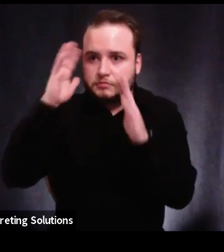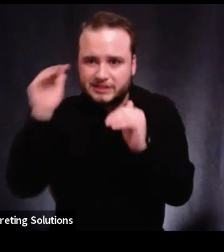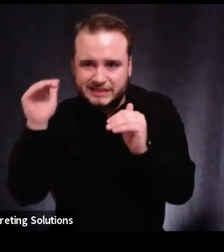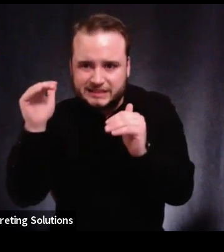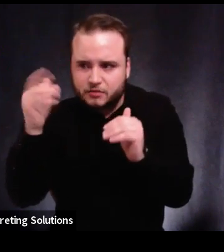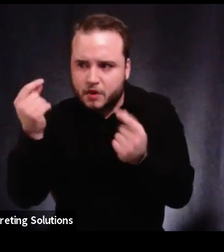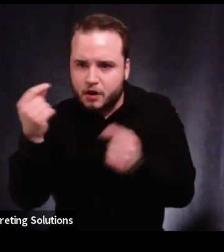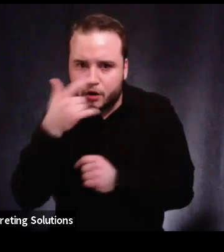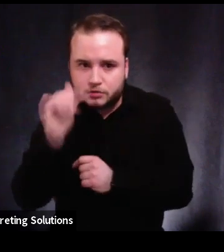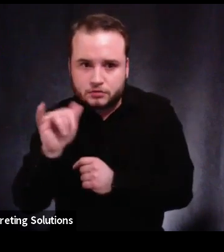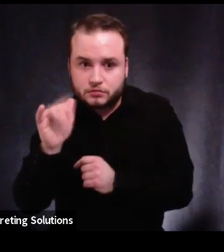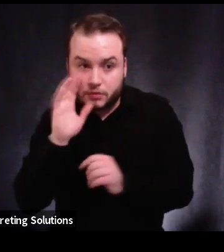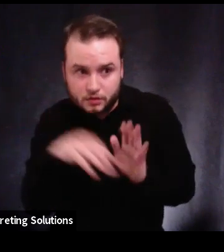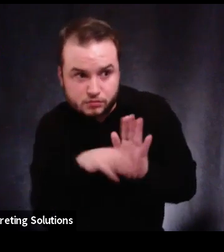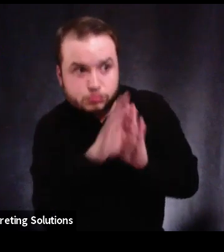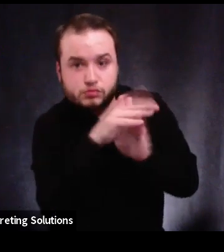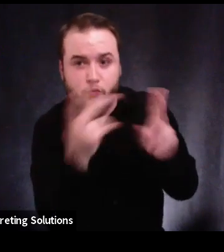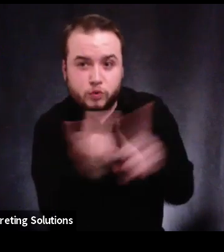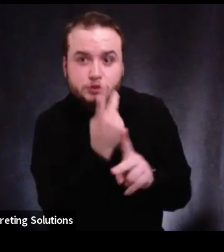same level. So